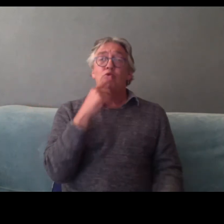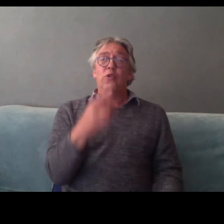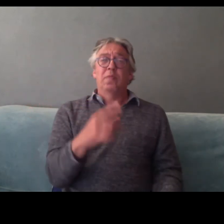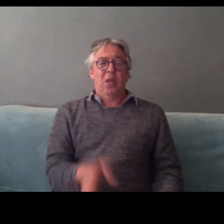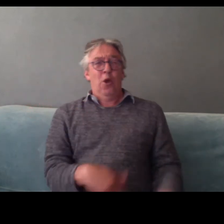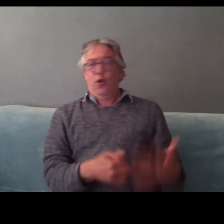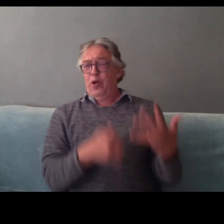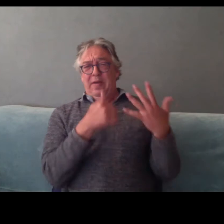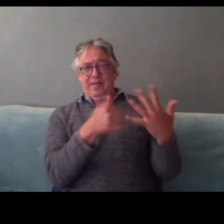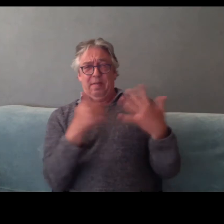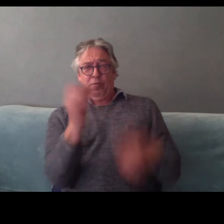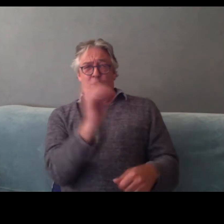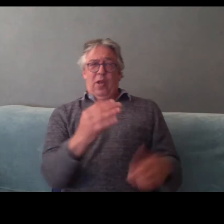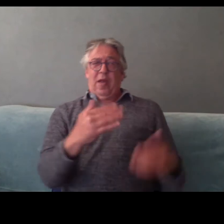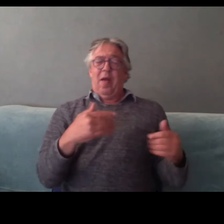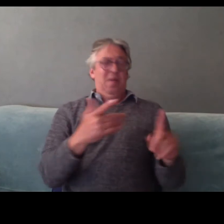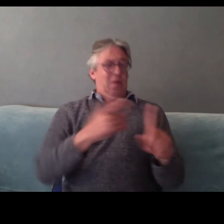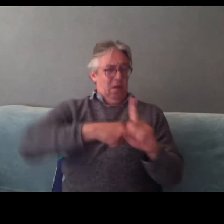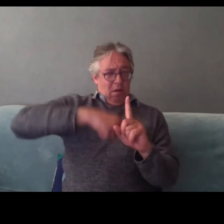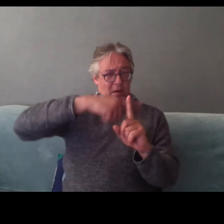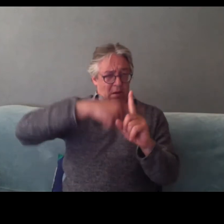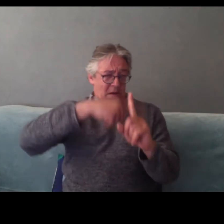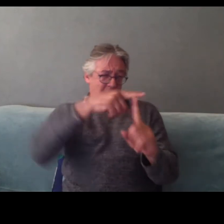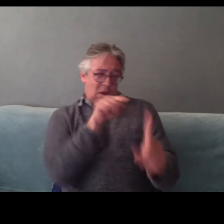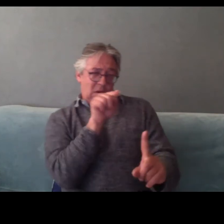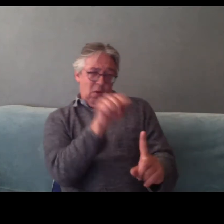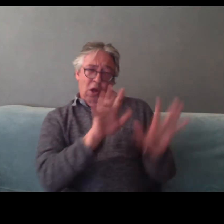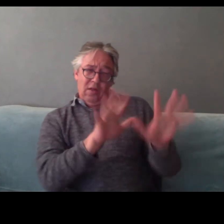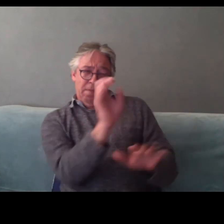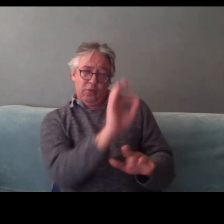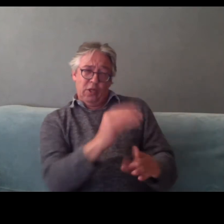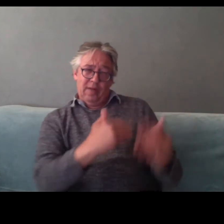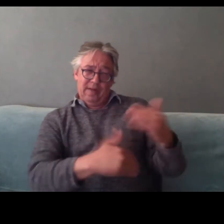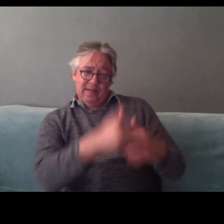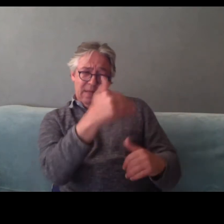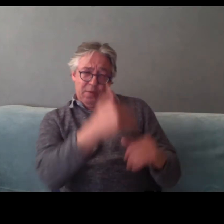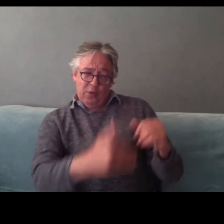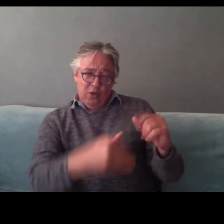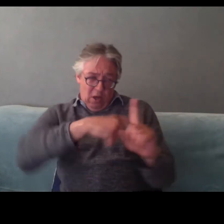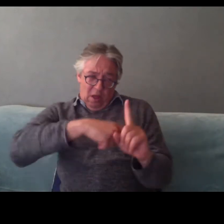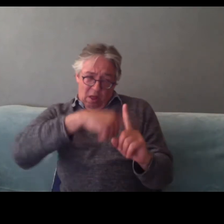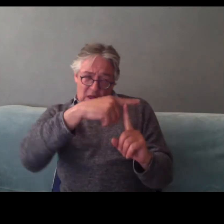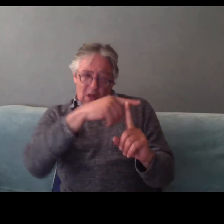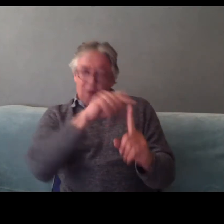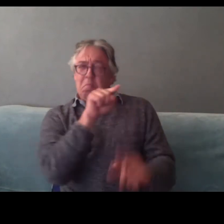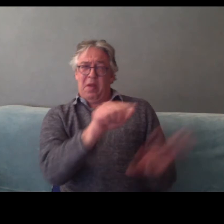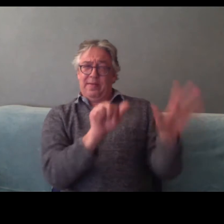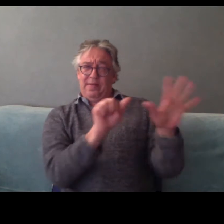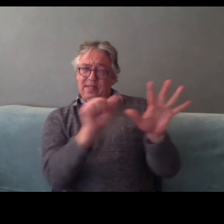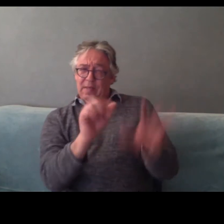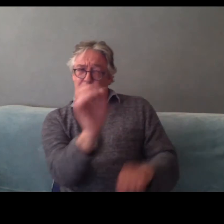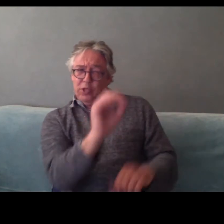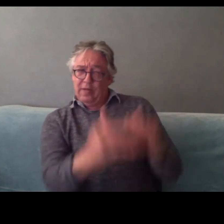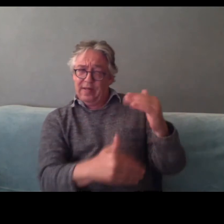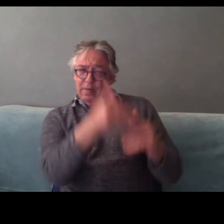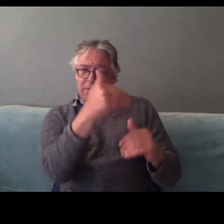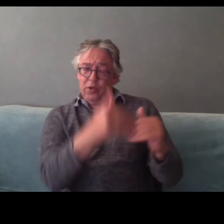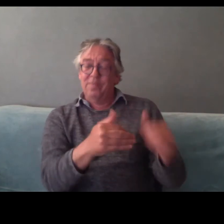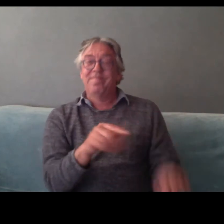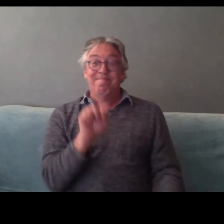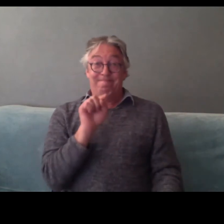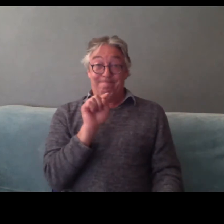66% disabled. This idea of a kind of measured scale. And again, the difficulty with that